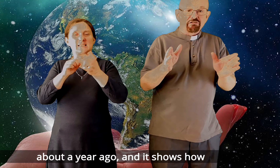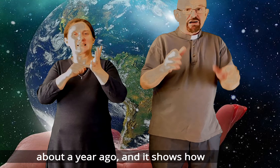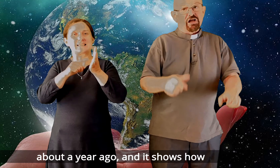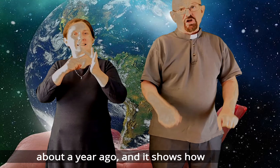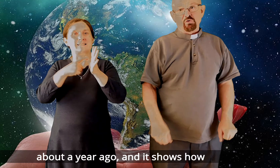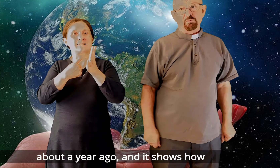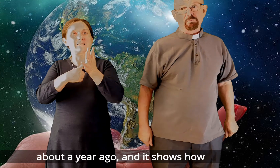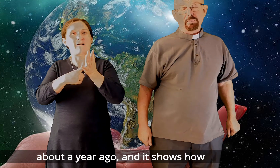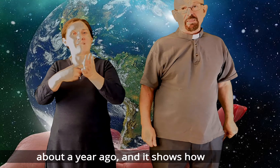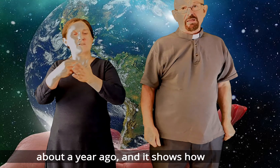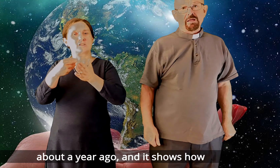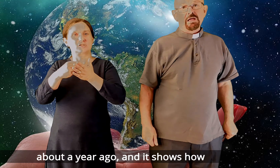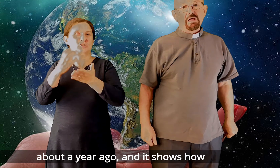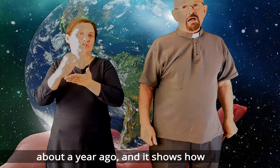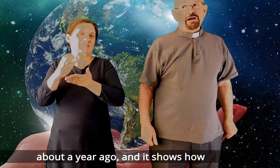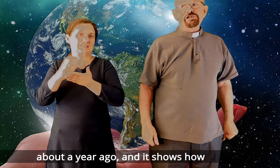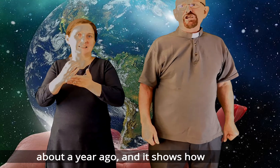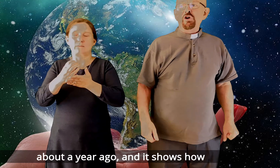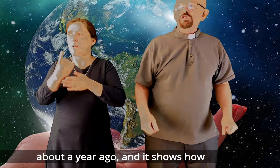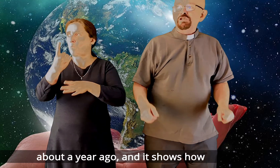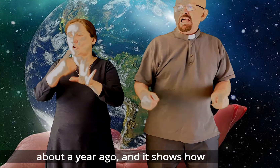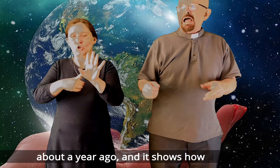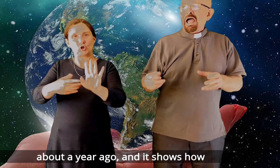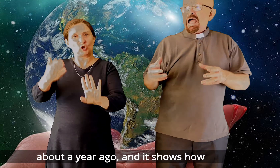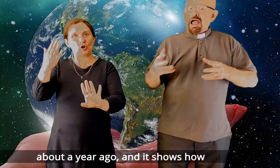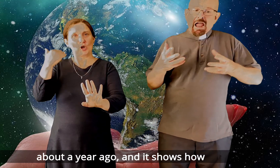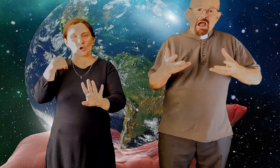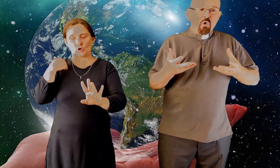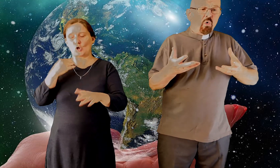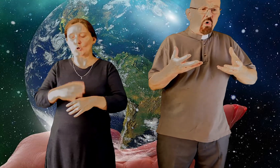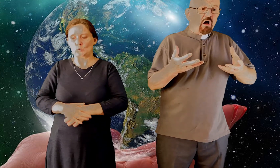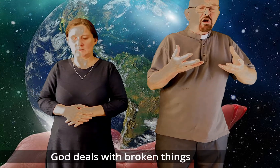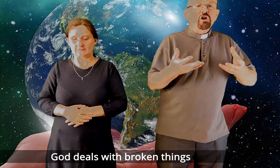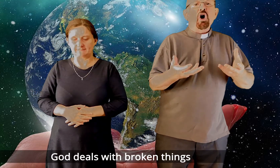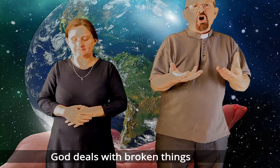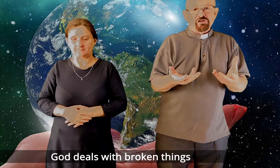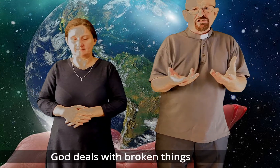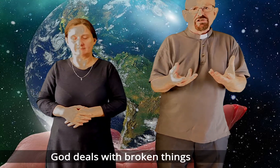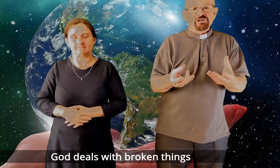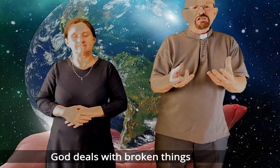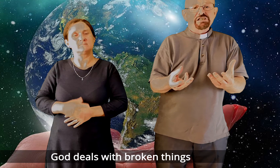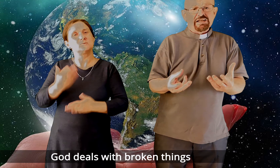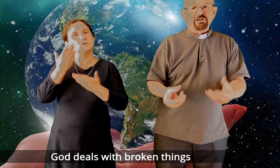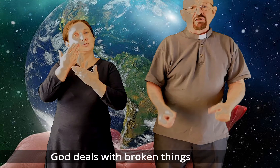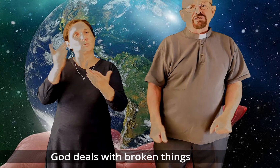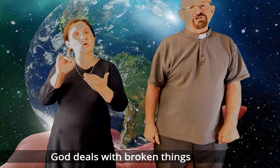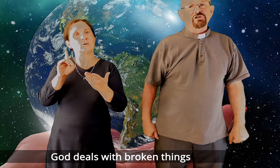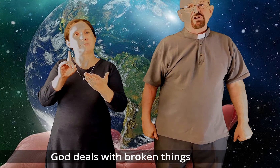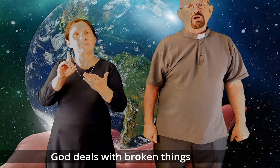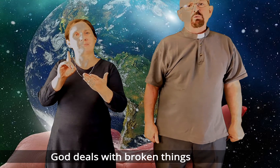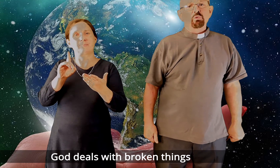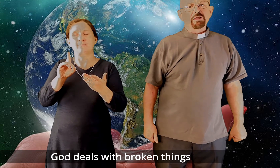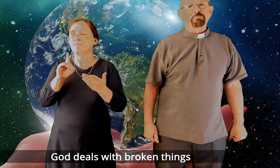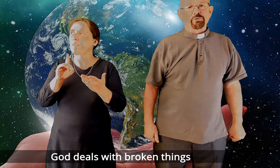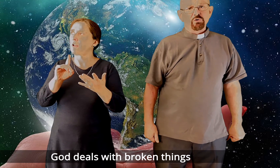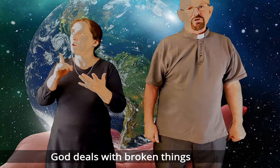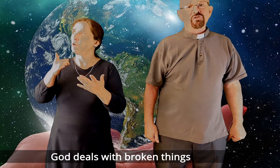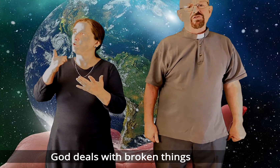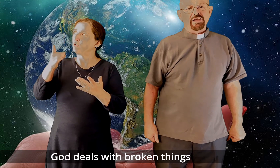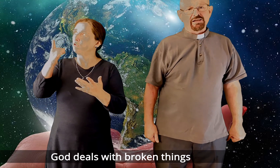ago. And it shows how God deals with broken things.